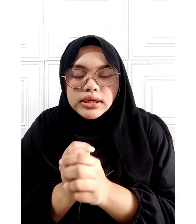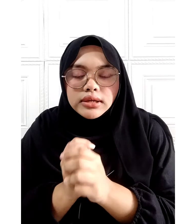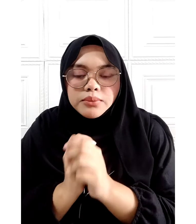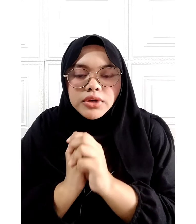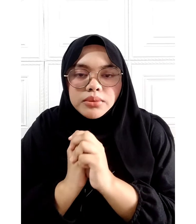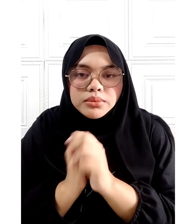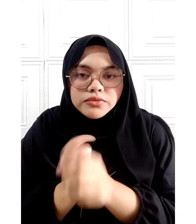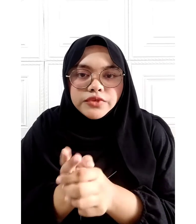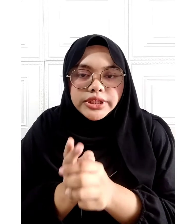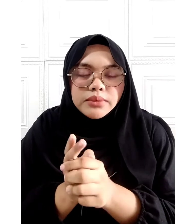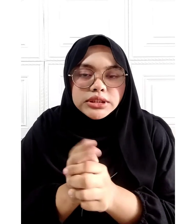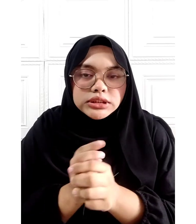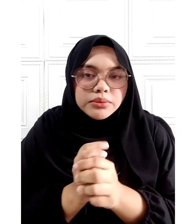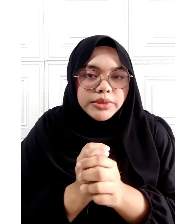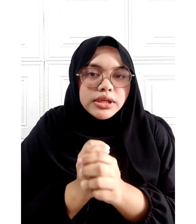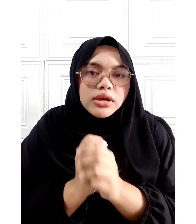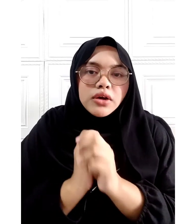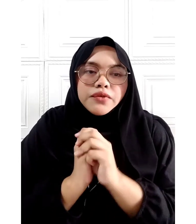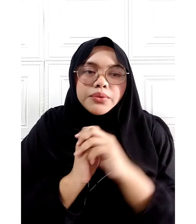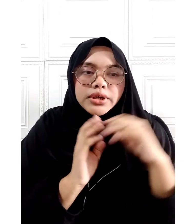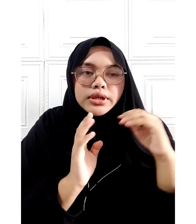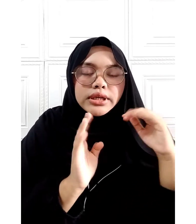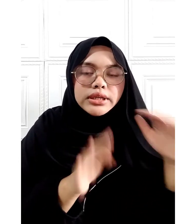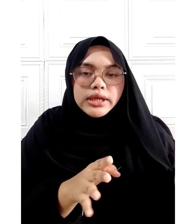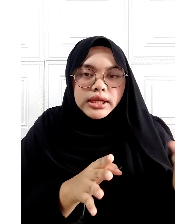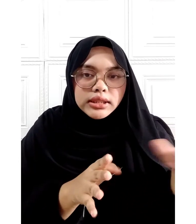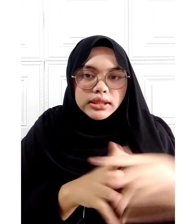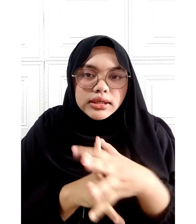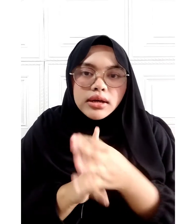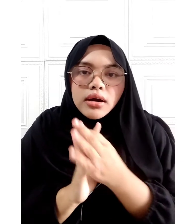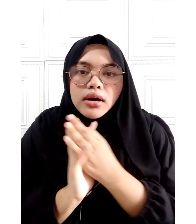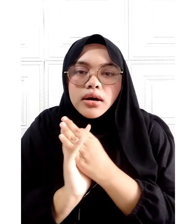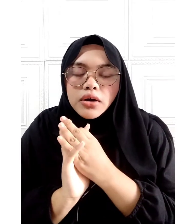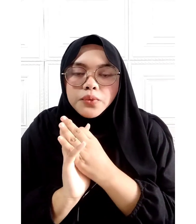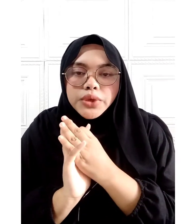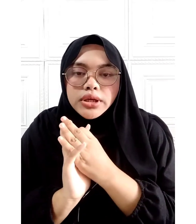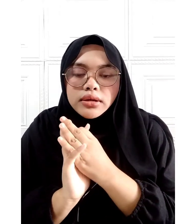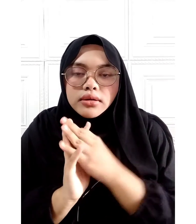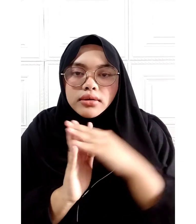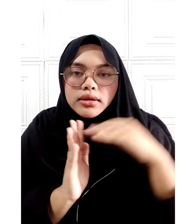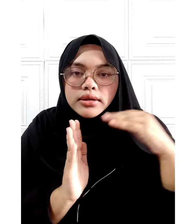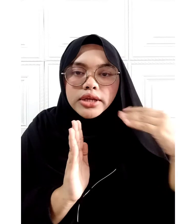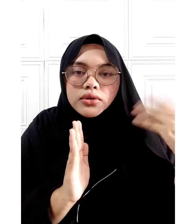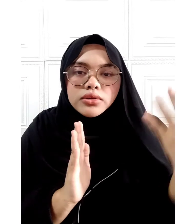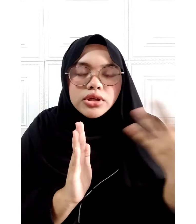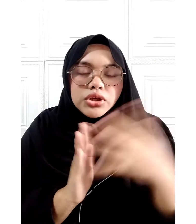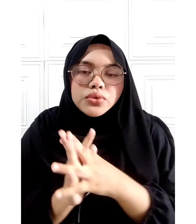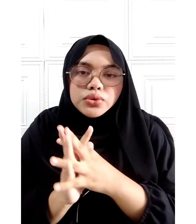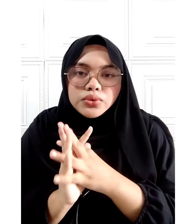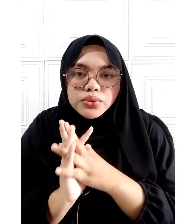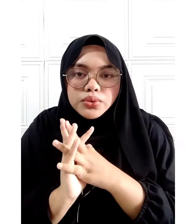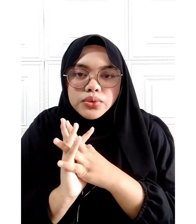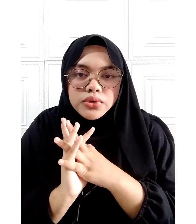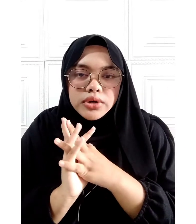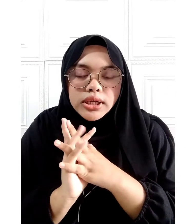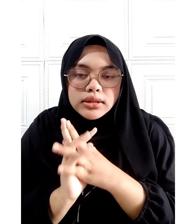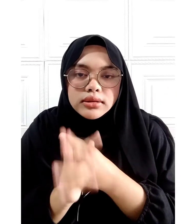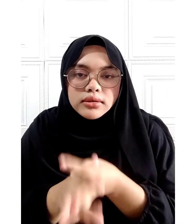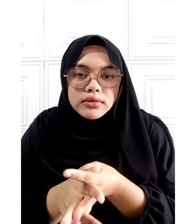the reading measurement from the indicator, we then continue to